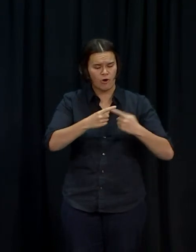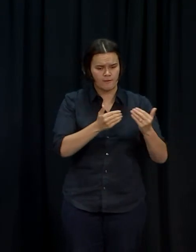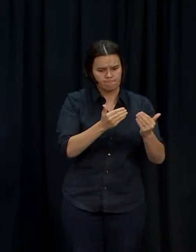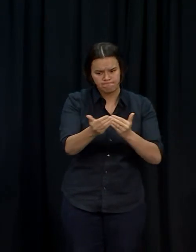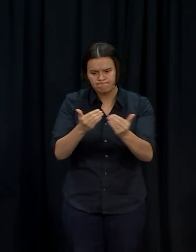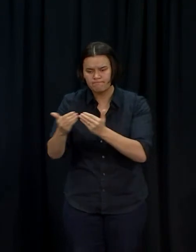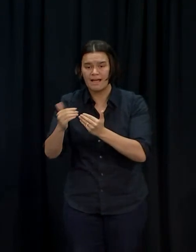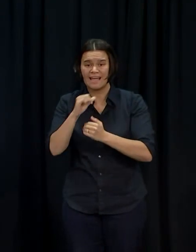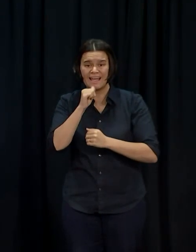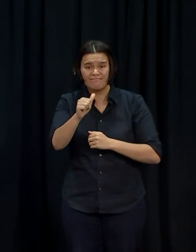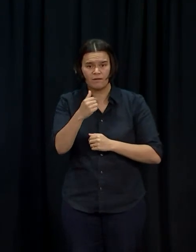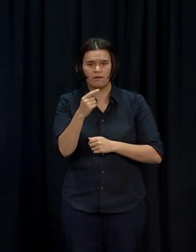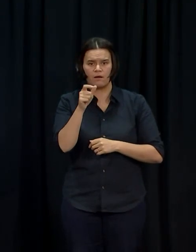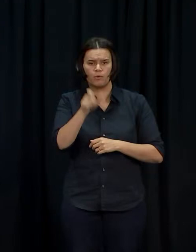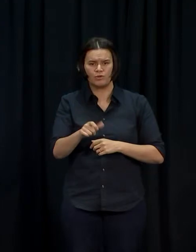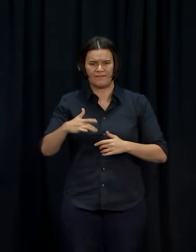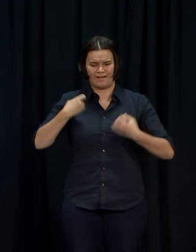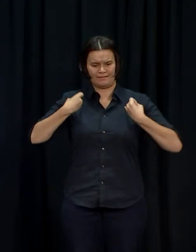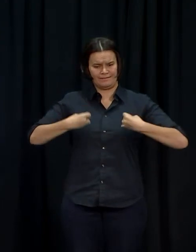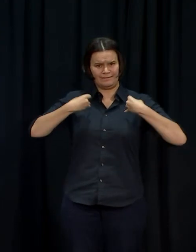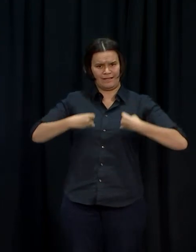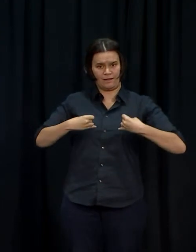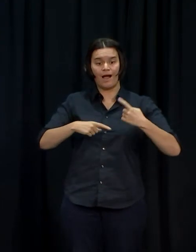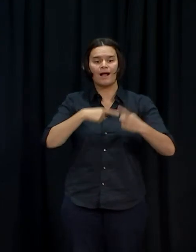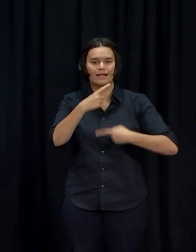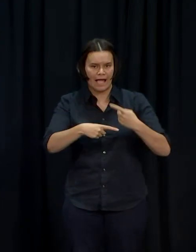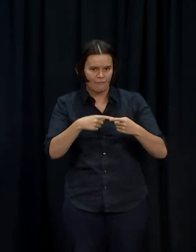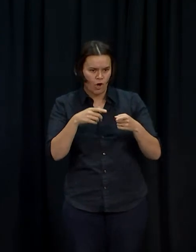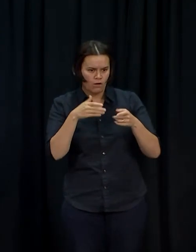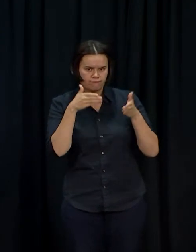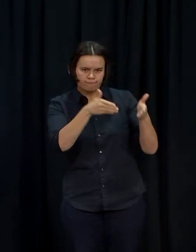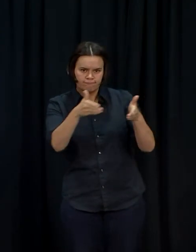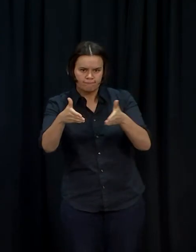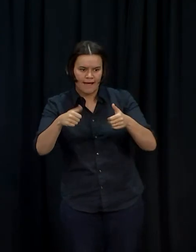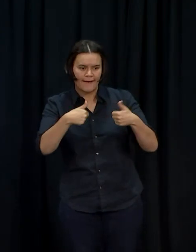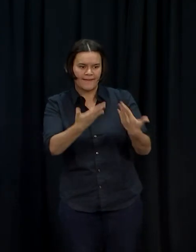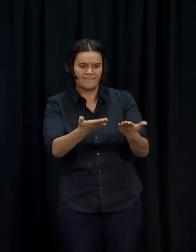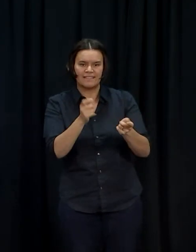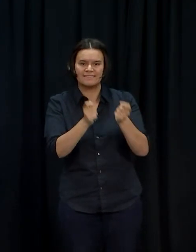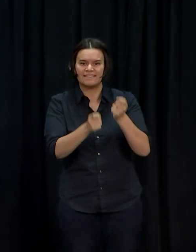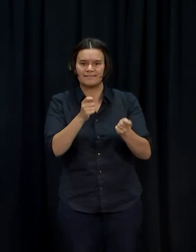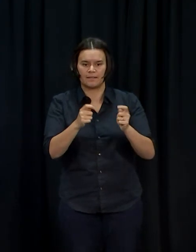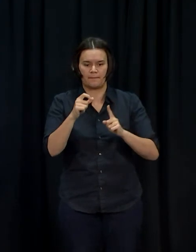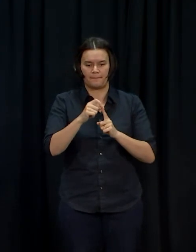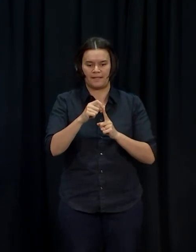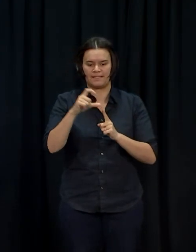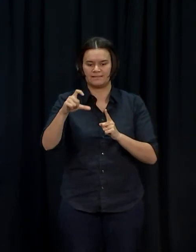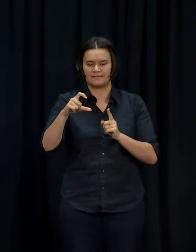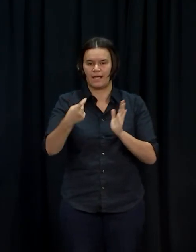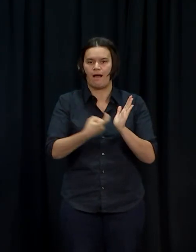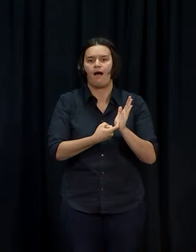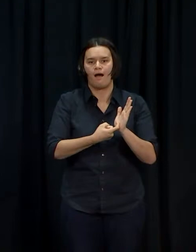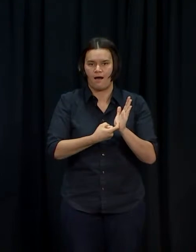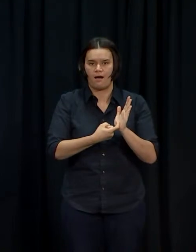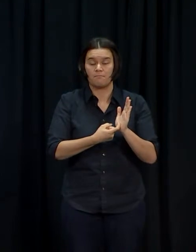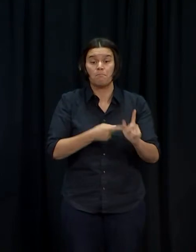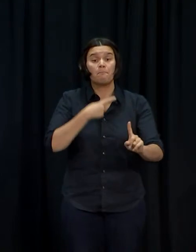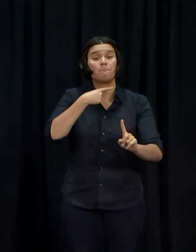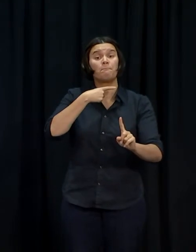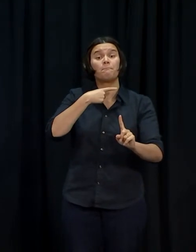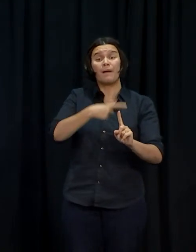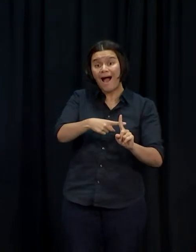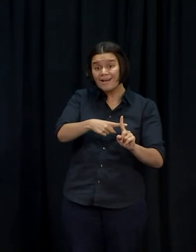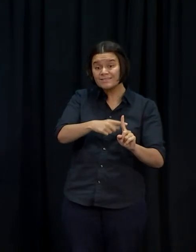of symptomatic people and close contacts at Phase 2 with PCR testing, but we will be enabling a test to return for